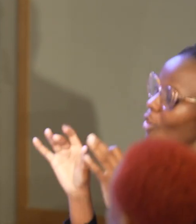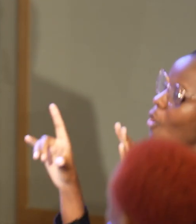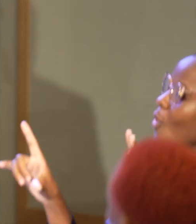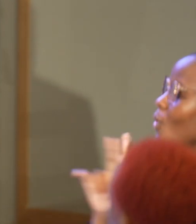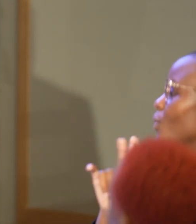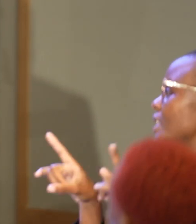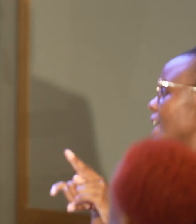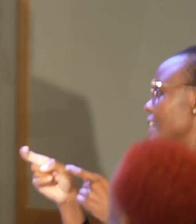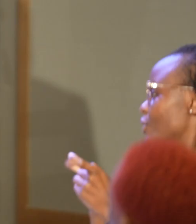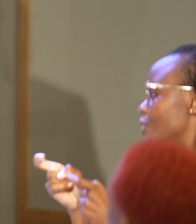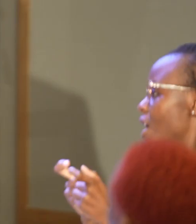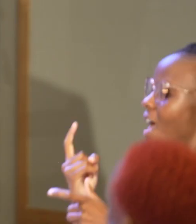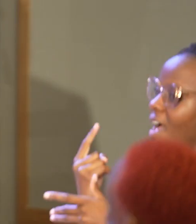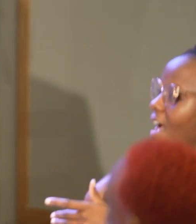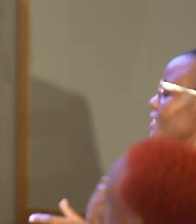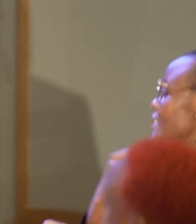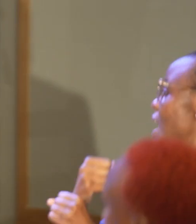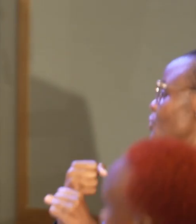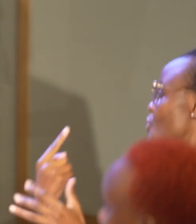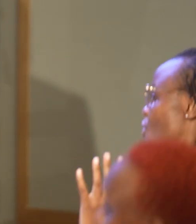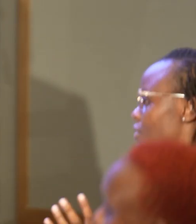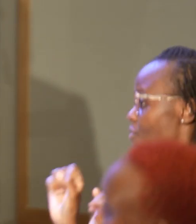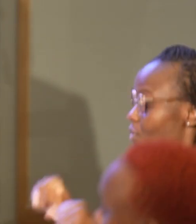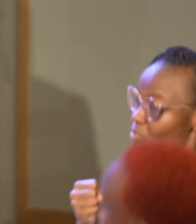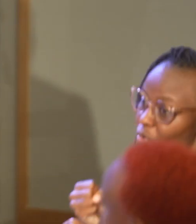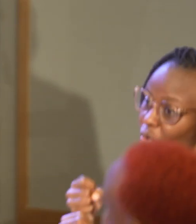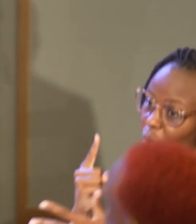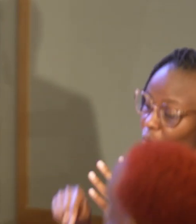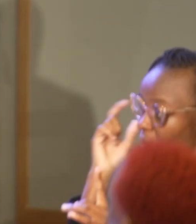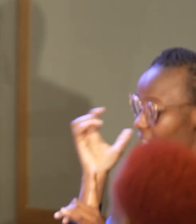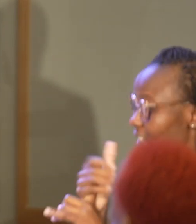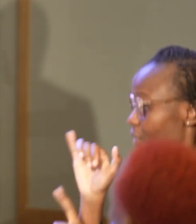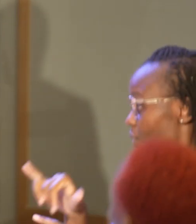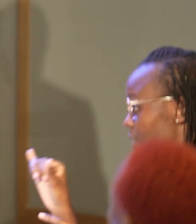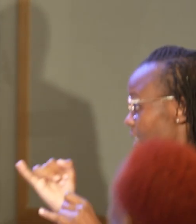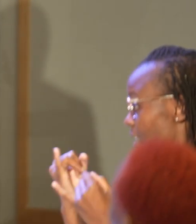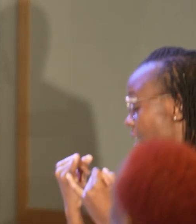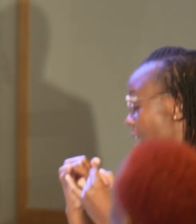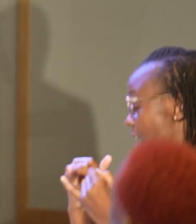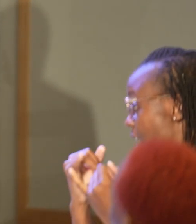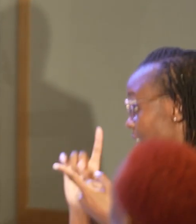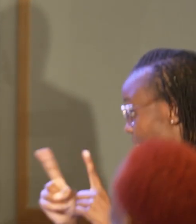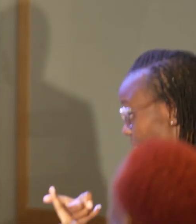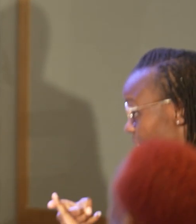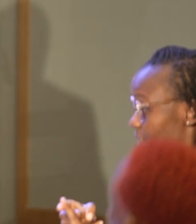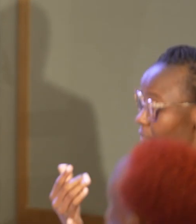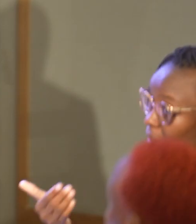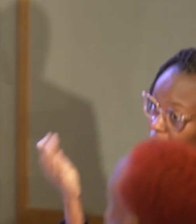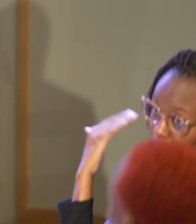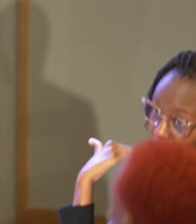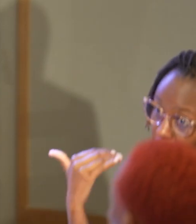regulations. What steps are we making to ensure that these standards are implemented? Recently, there was